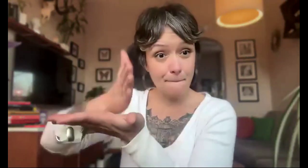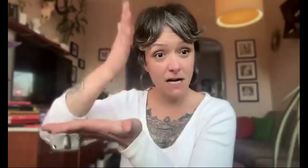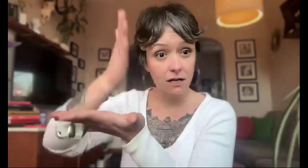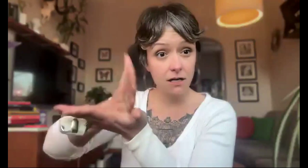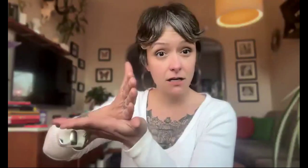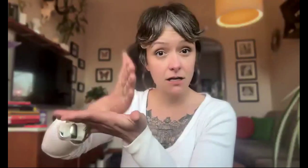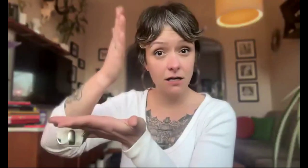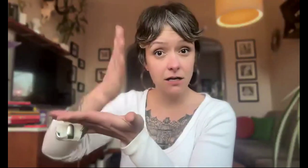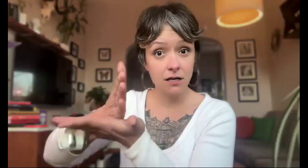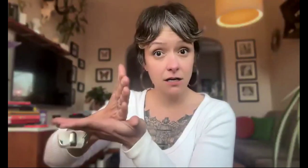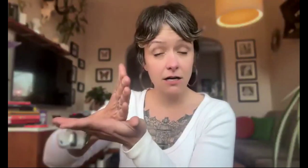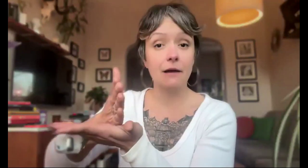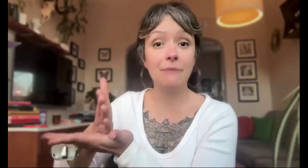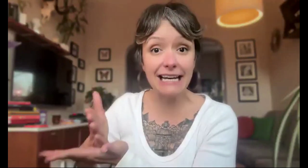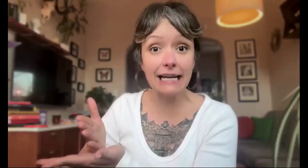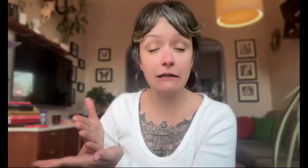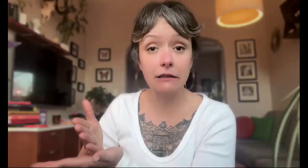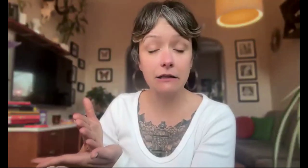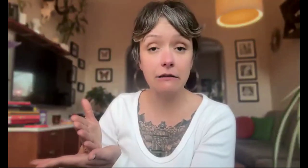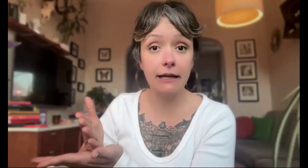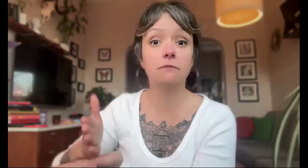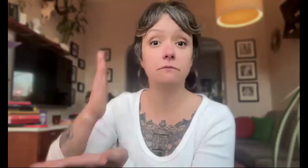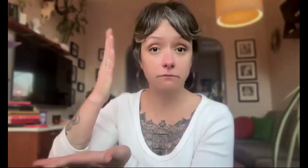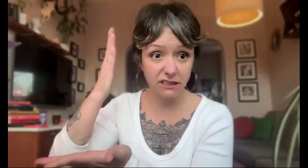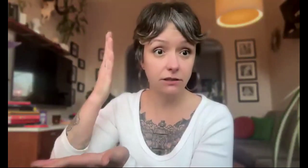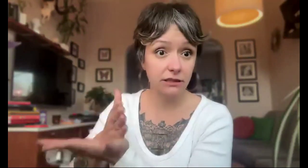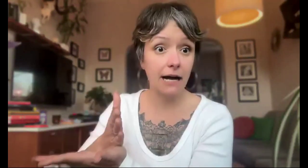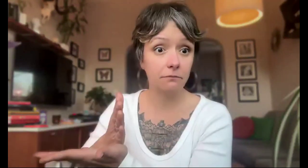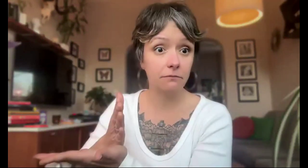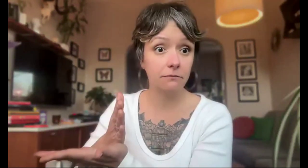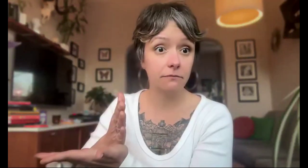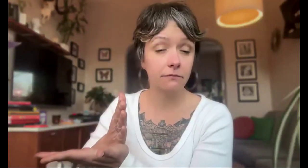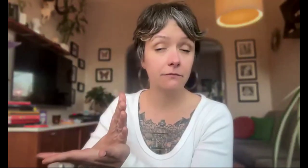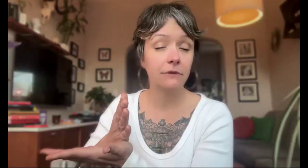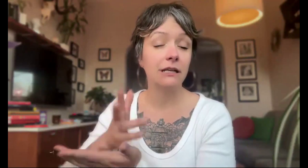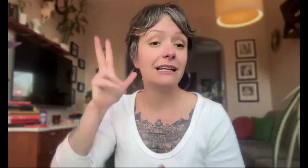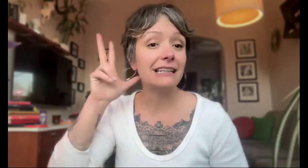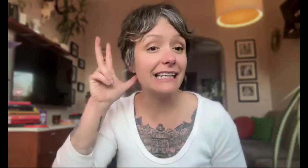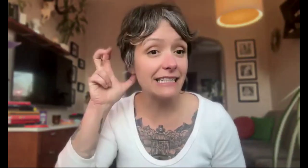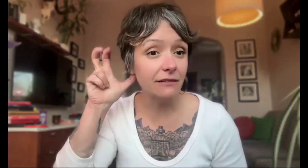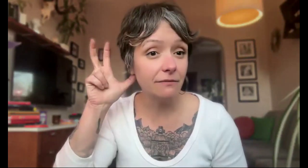Stop. And mean it. Like, stop. Listen.